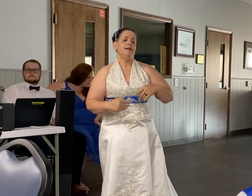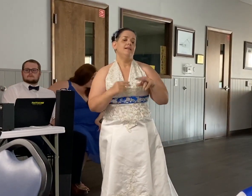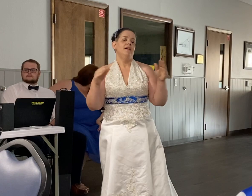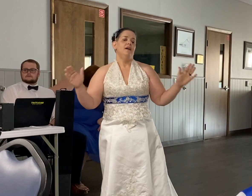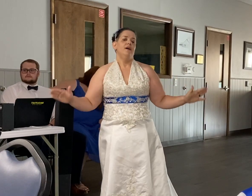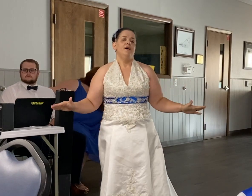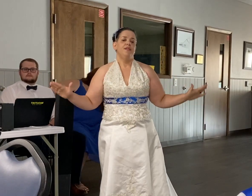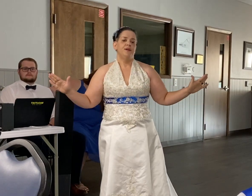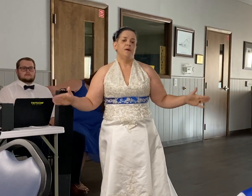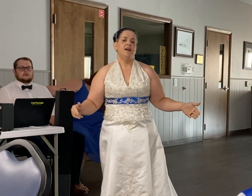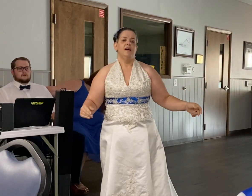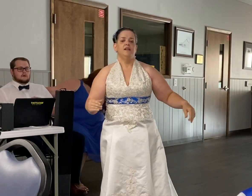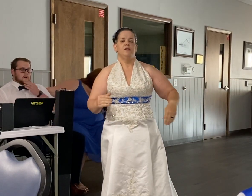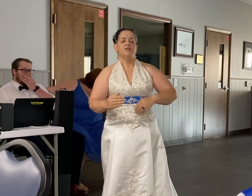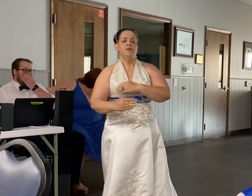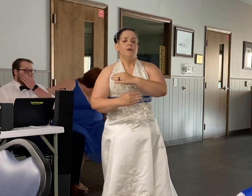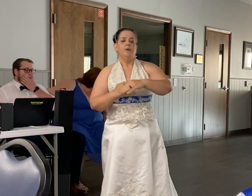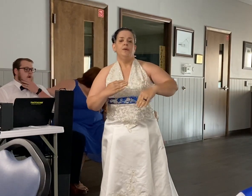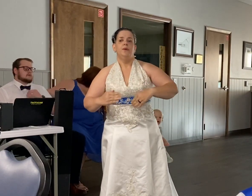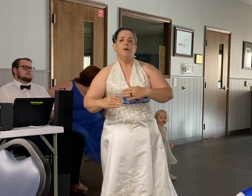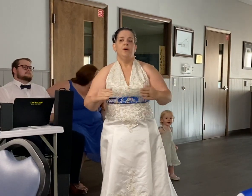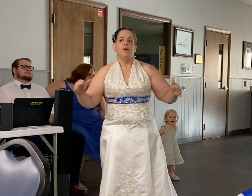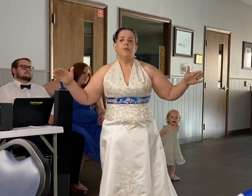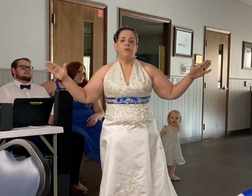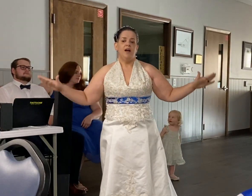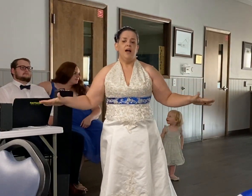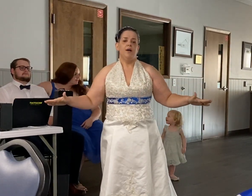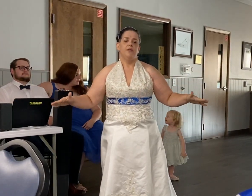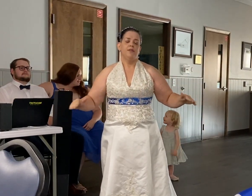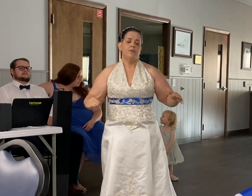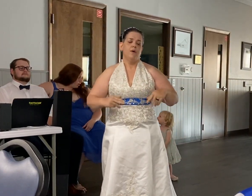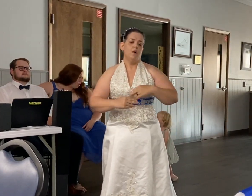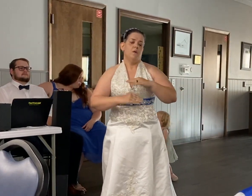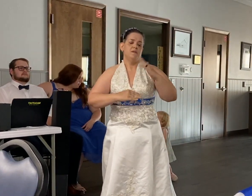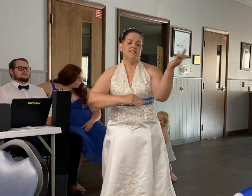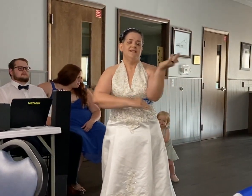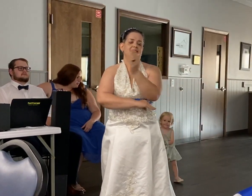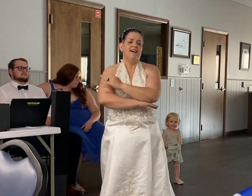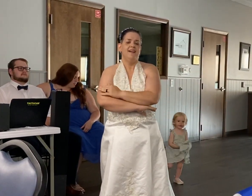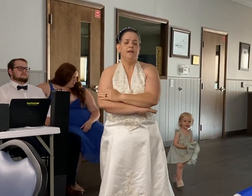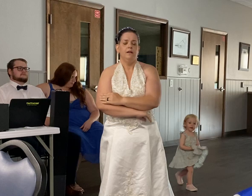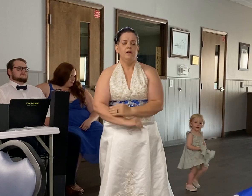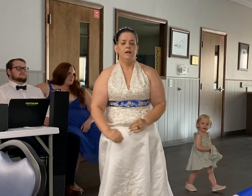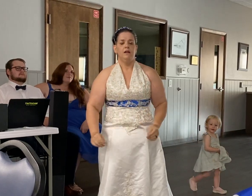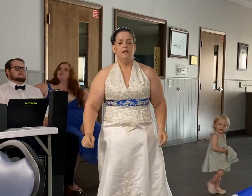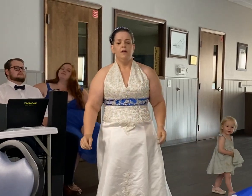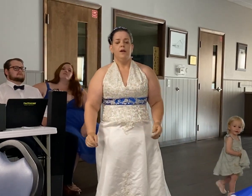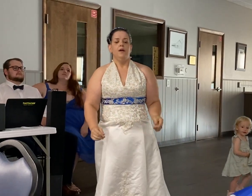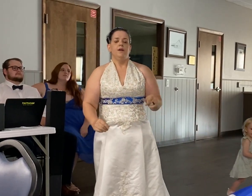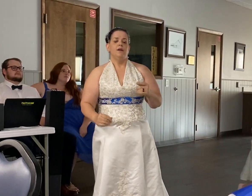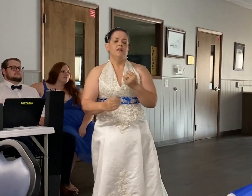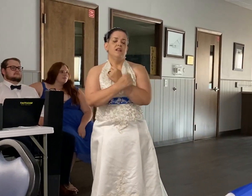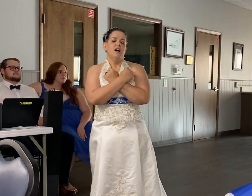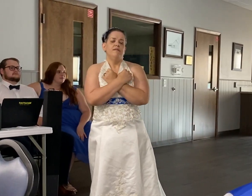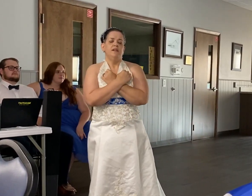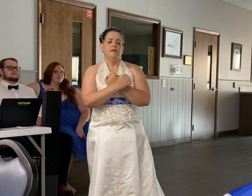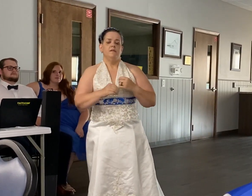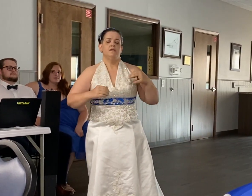another angel Around the throne tonight Your love lives